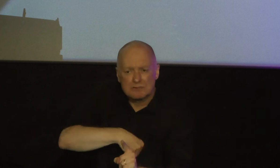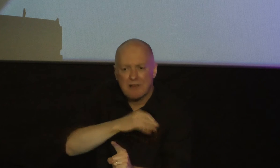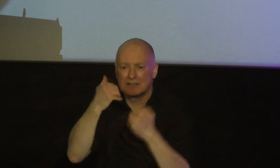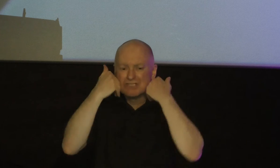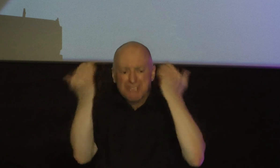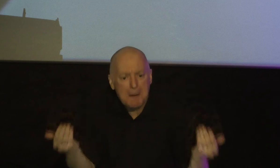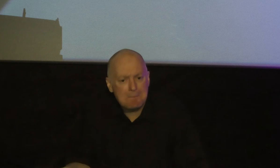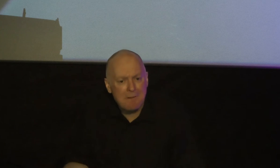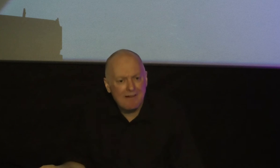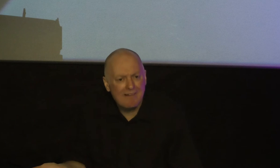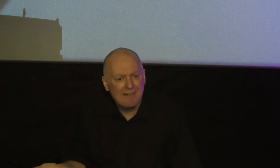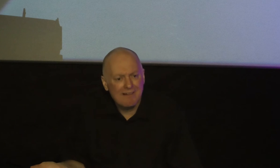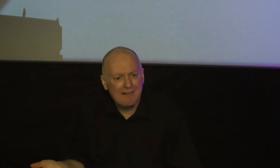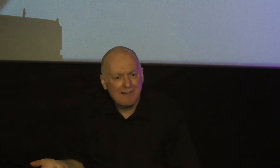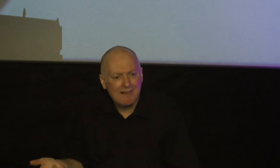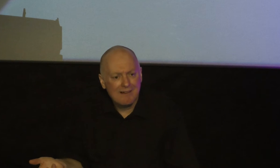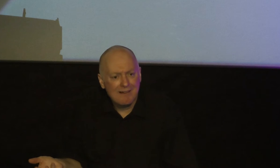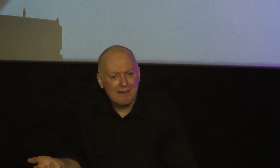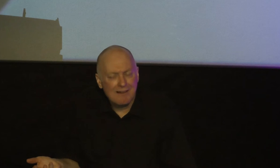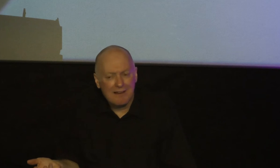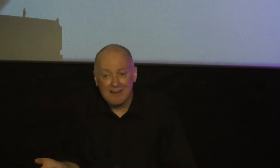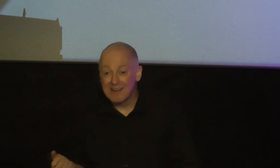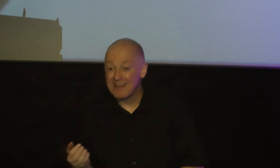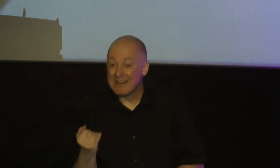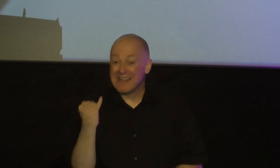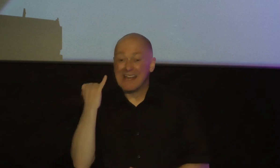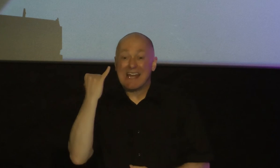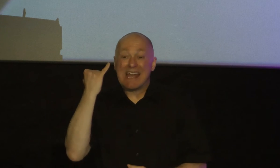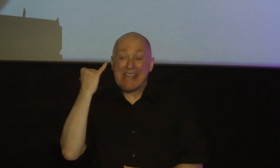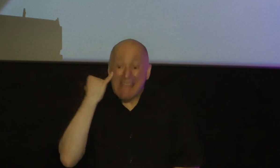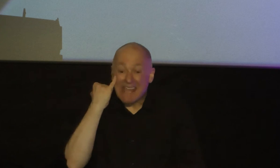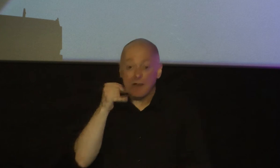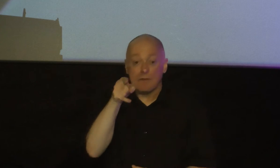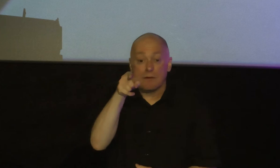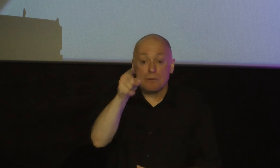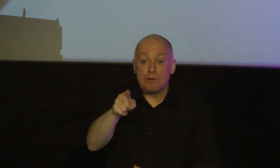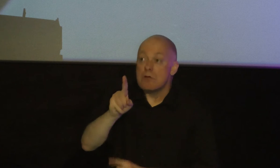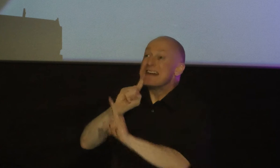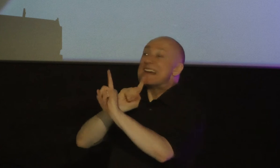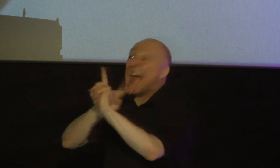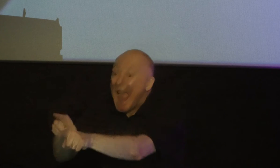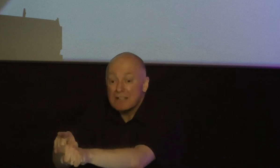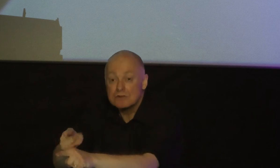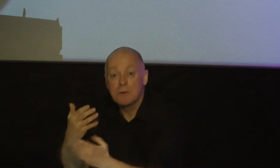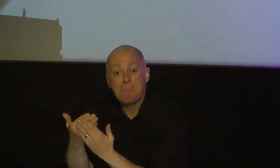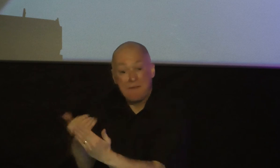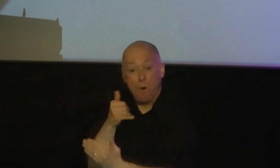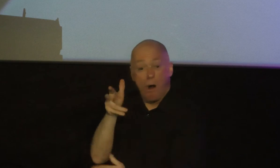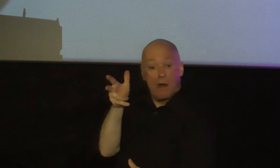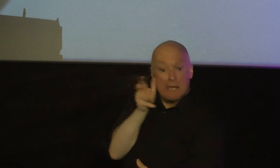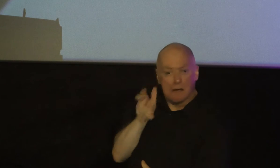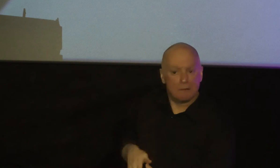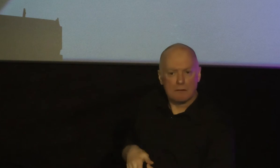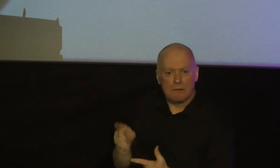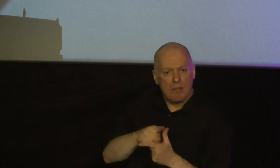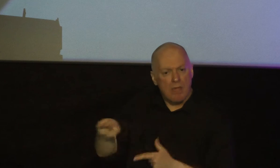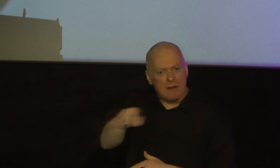why